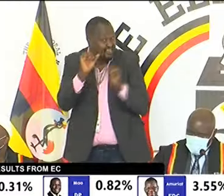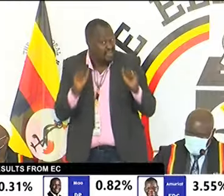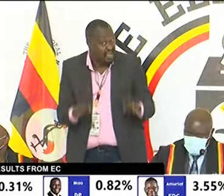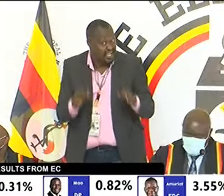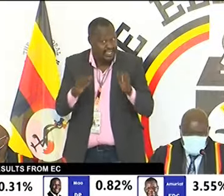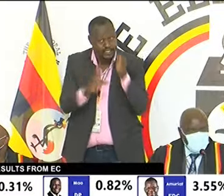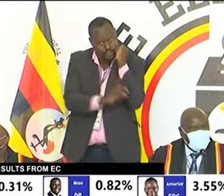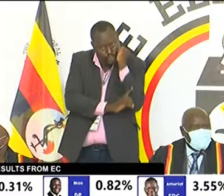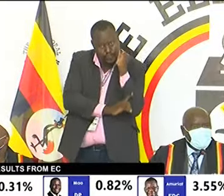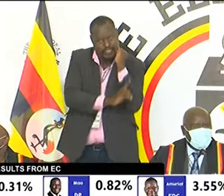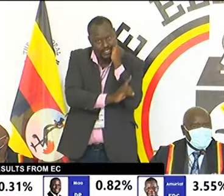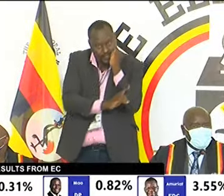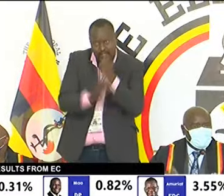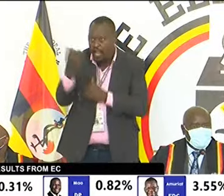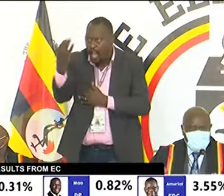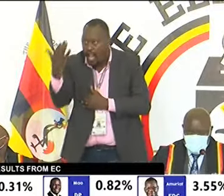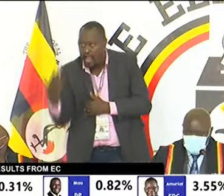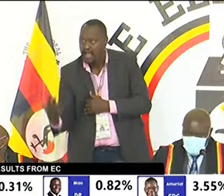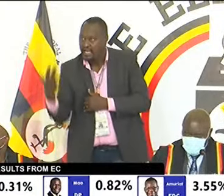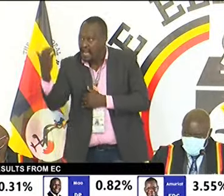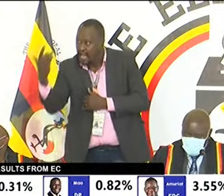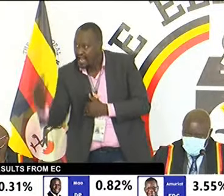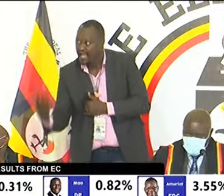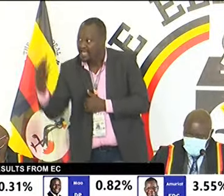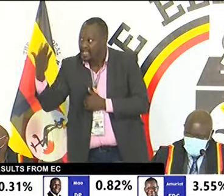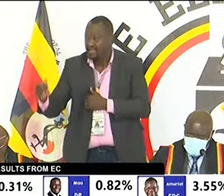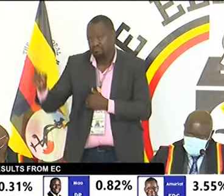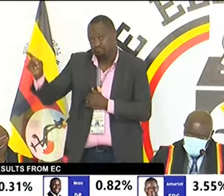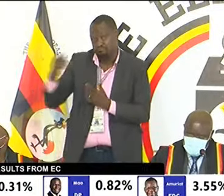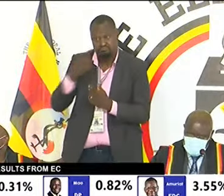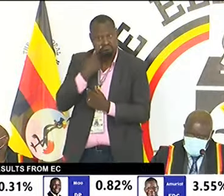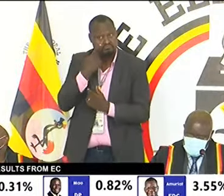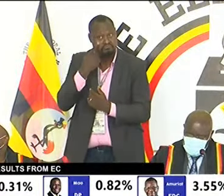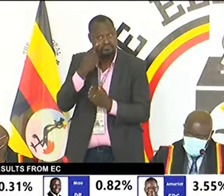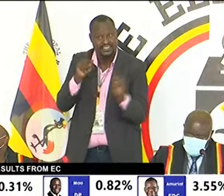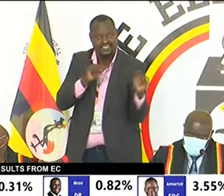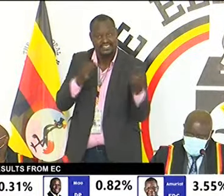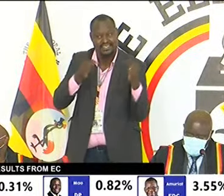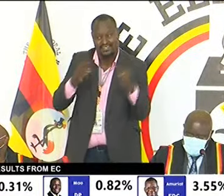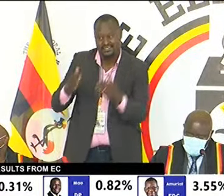show the results per district.